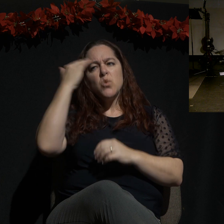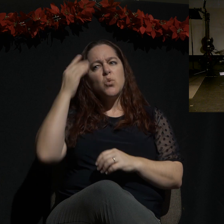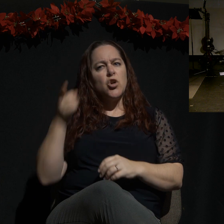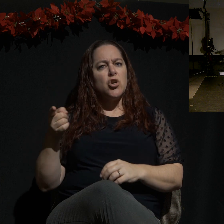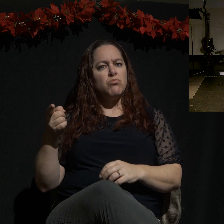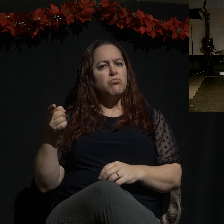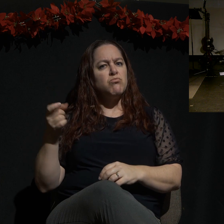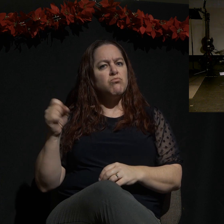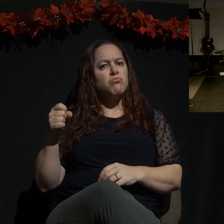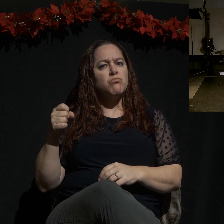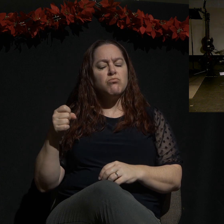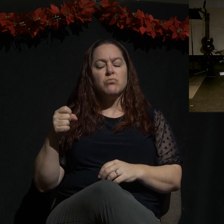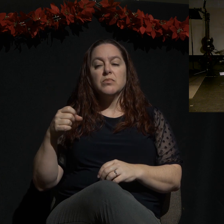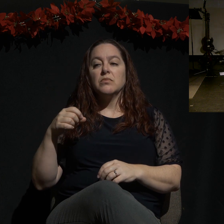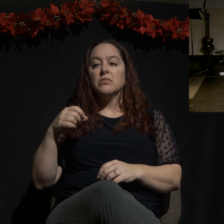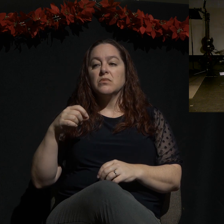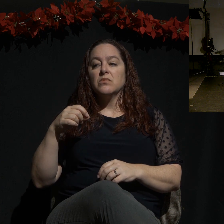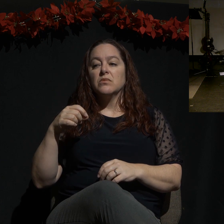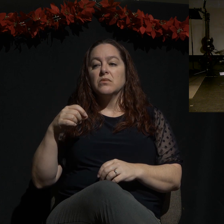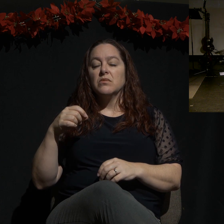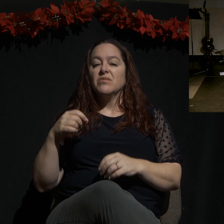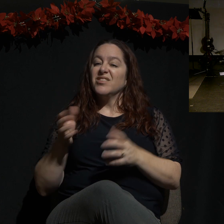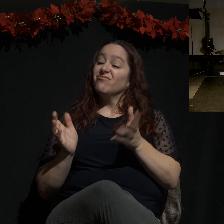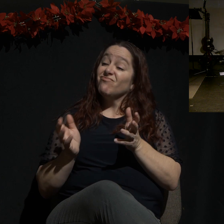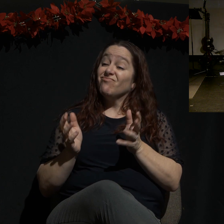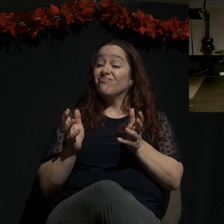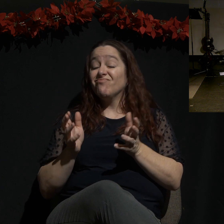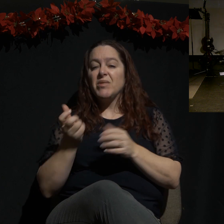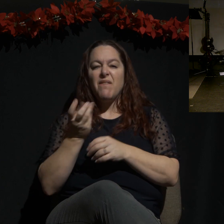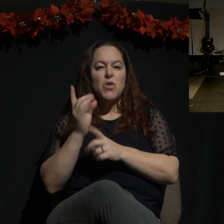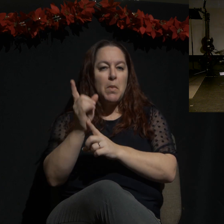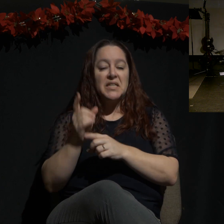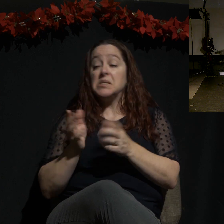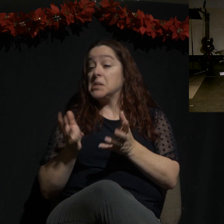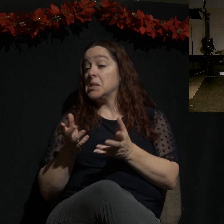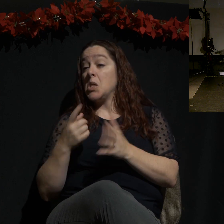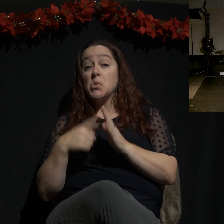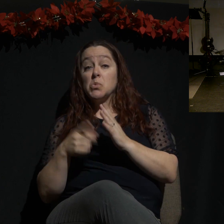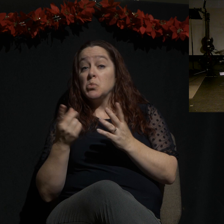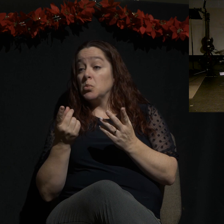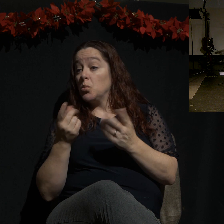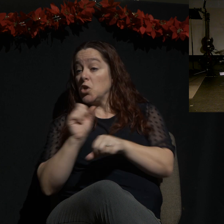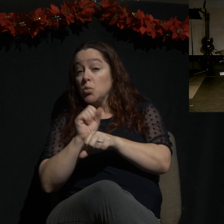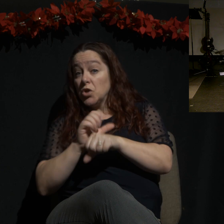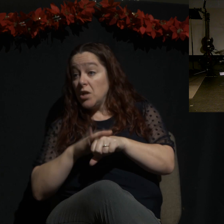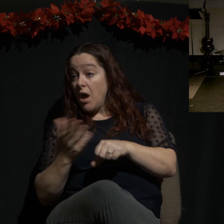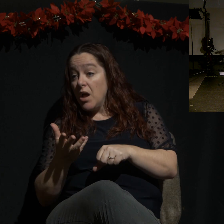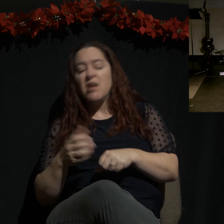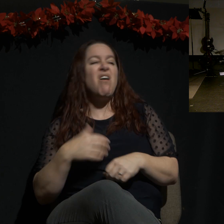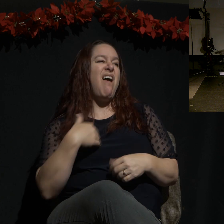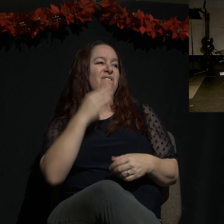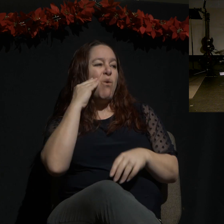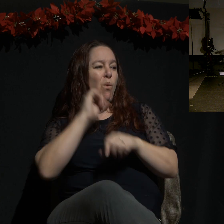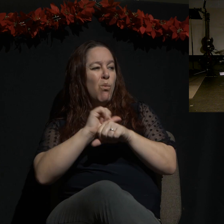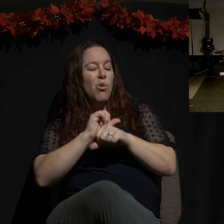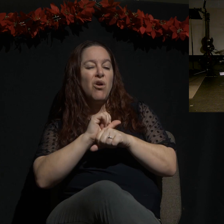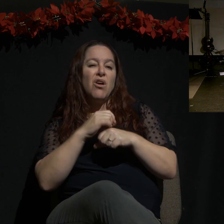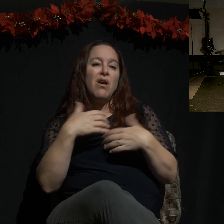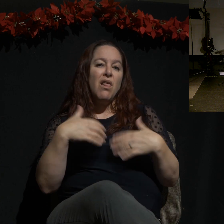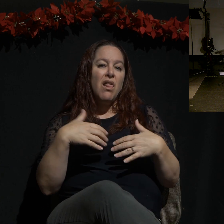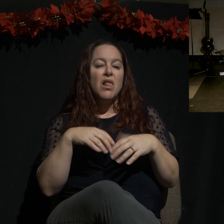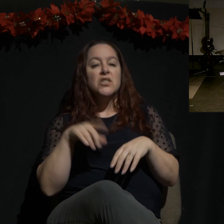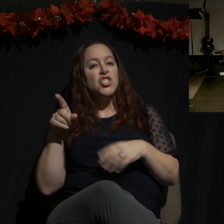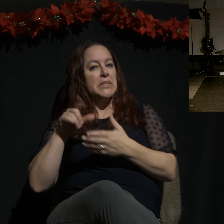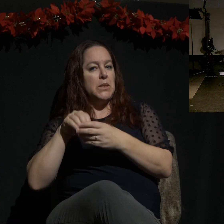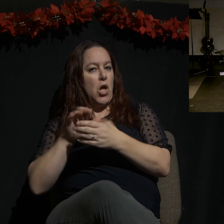well. And I started talking to her for a few minutes, and I was like, oh, what are you working on? She's like, well, I got this homework assignment. She